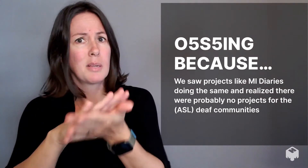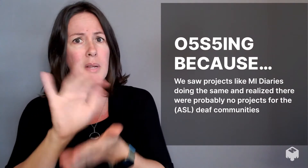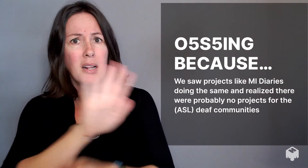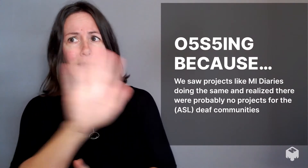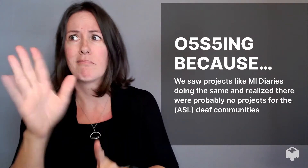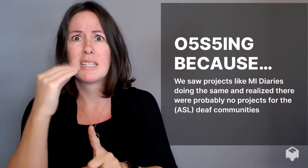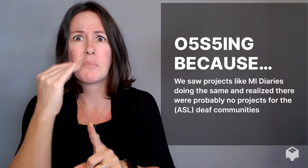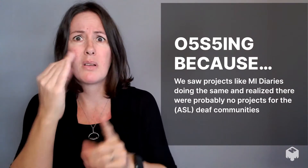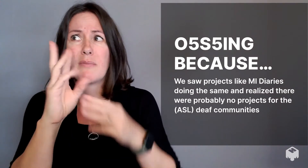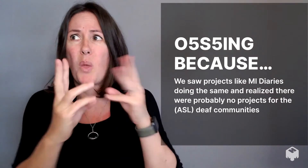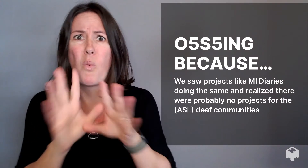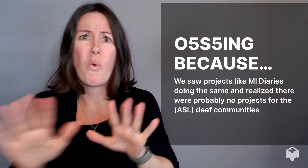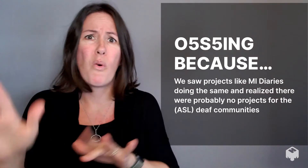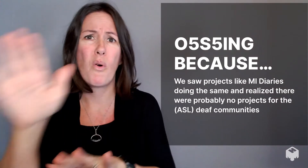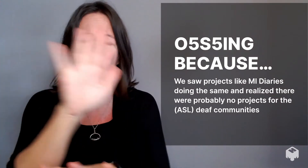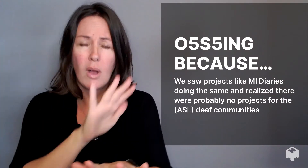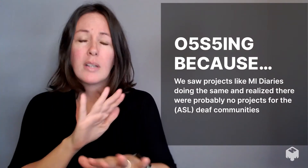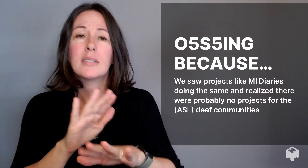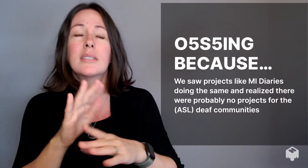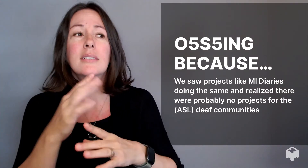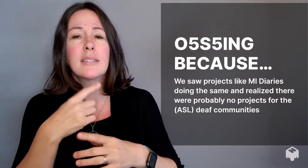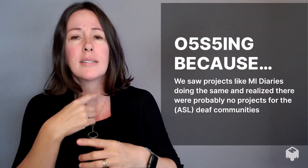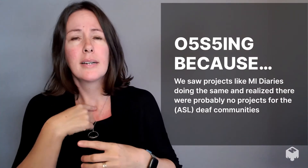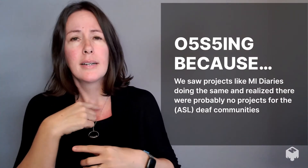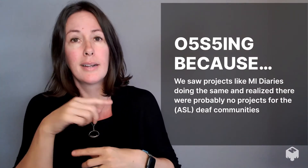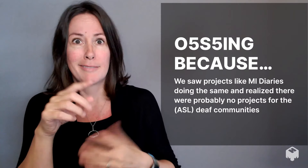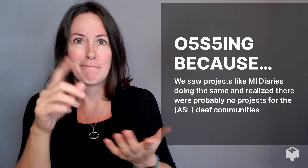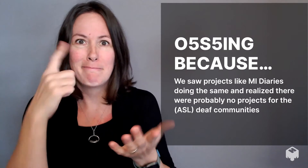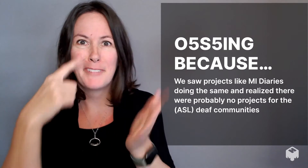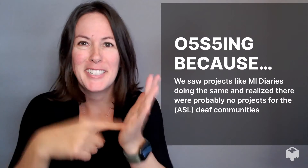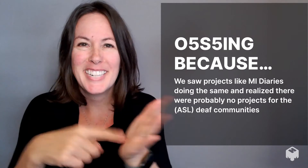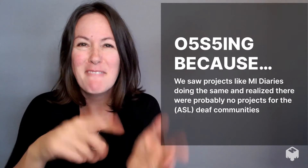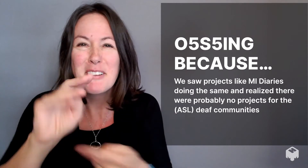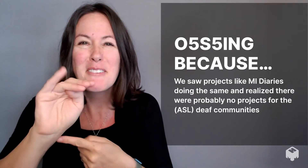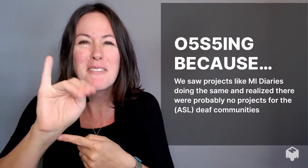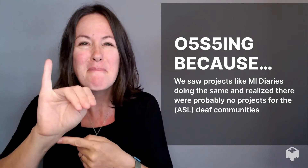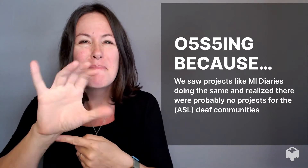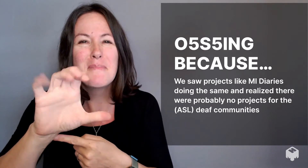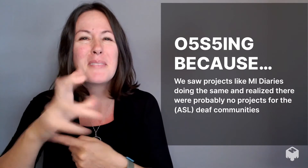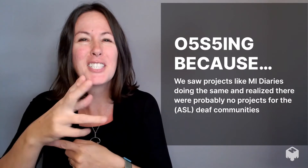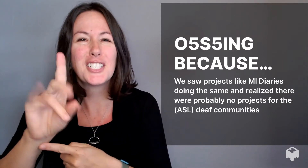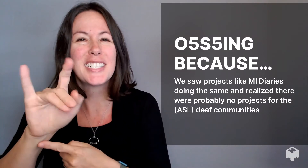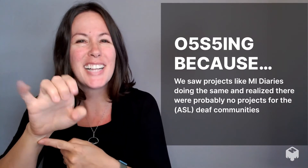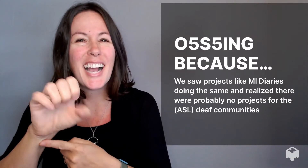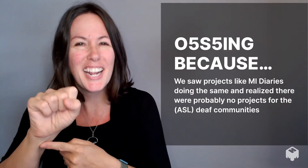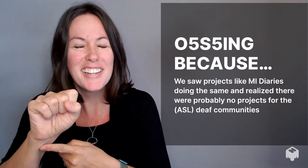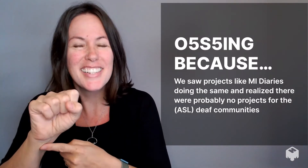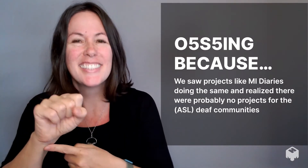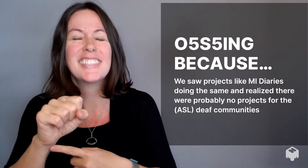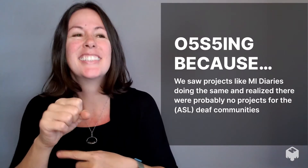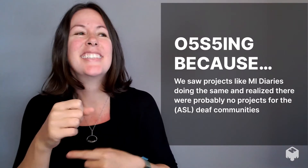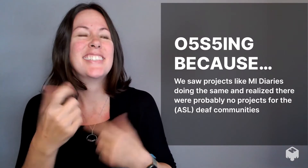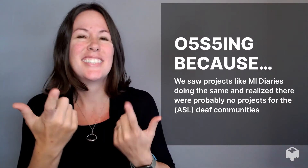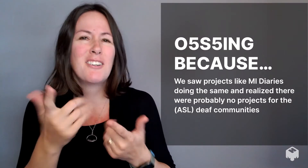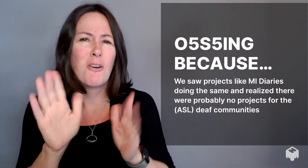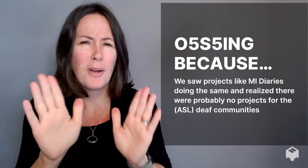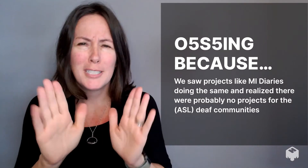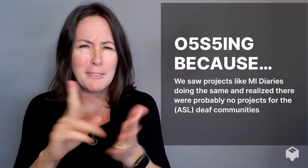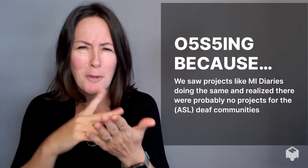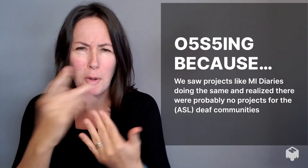archival projects happening all over the world related to the COVID experience. For example, Michigan Diaries, as we've learned about today, which